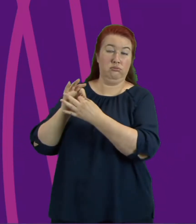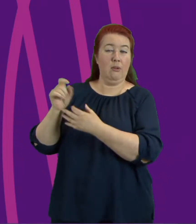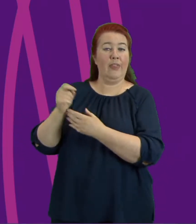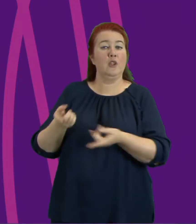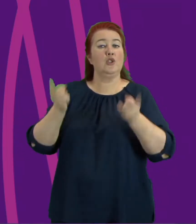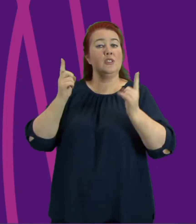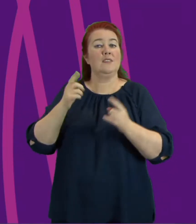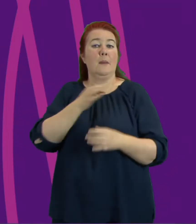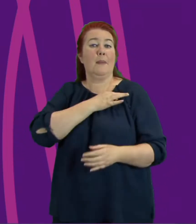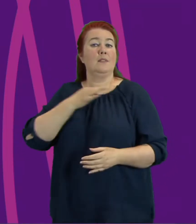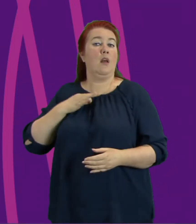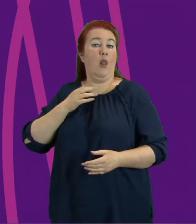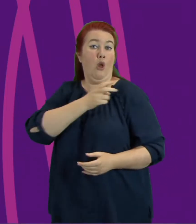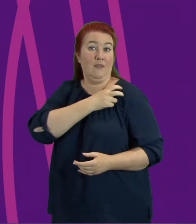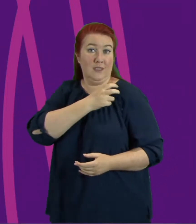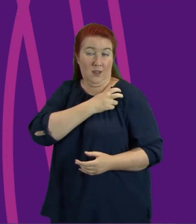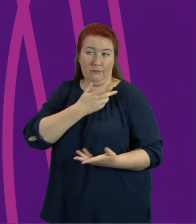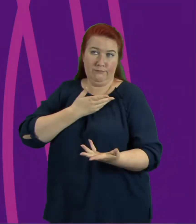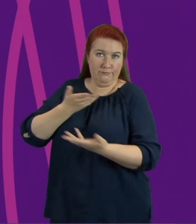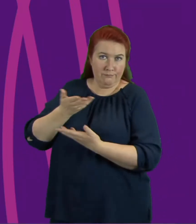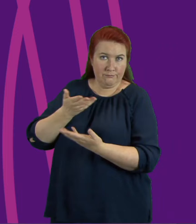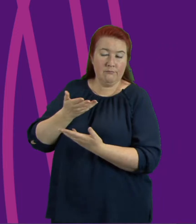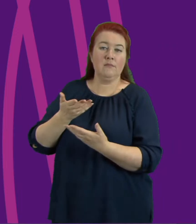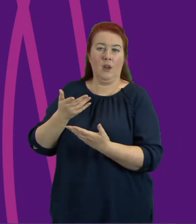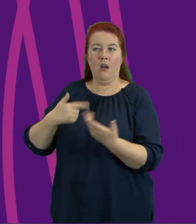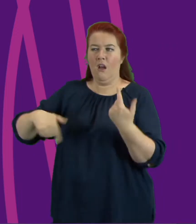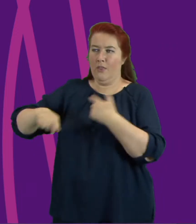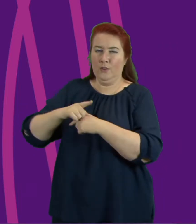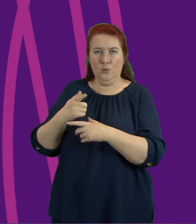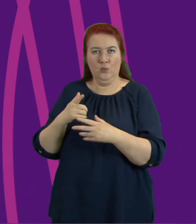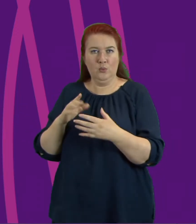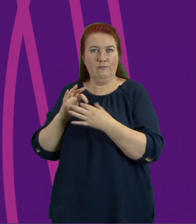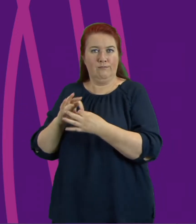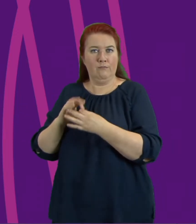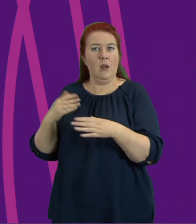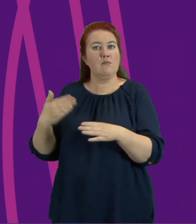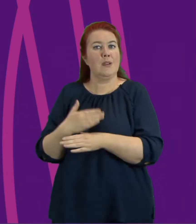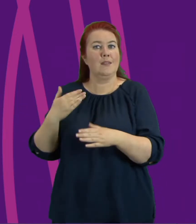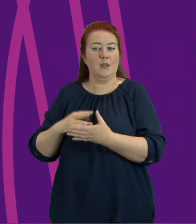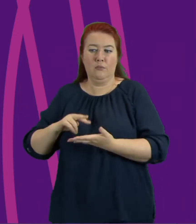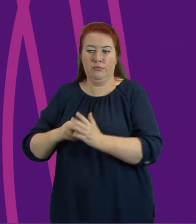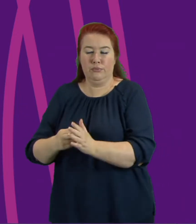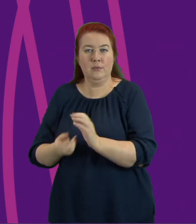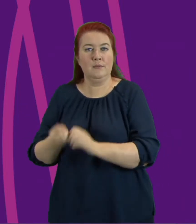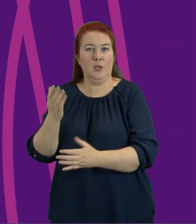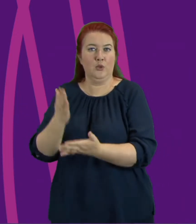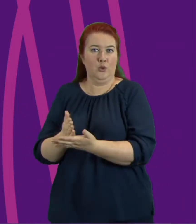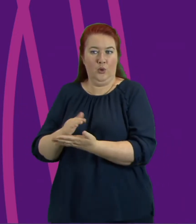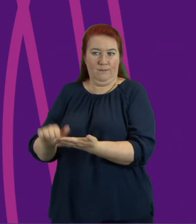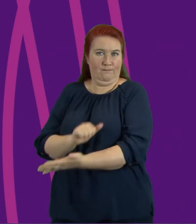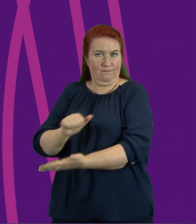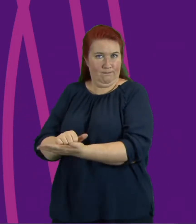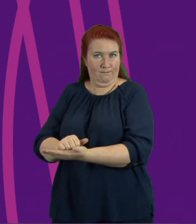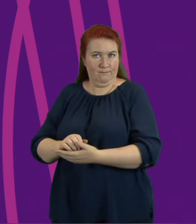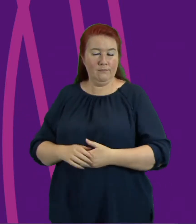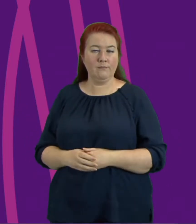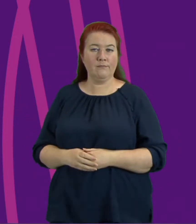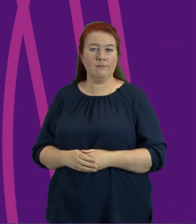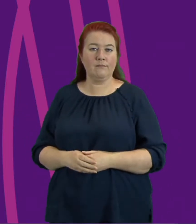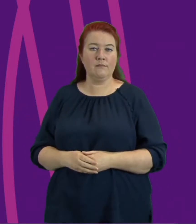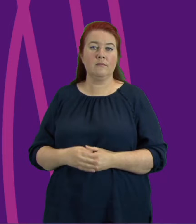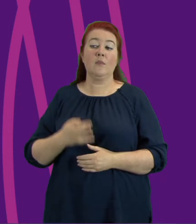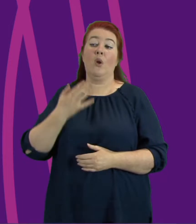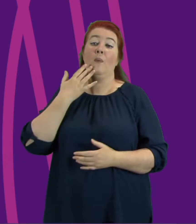Officer and with others on the practical arrangements to put those principles into implementation. And once that